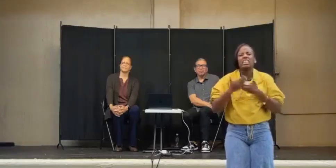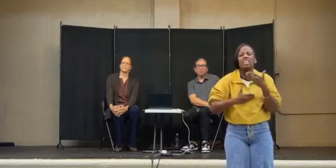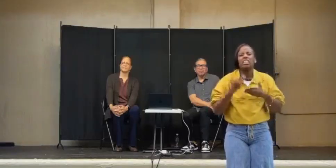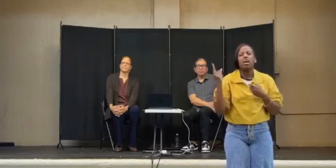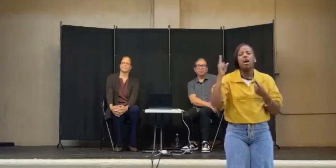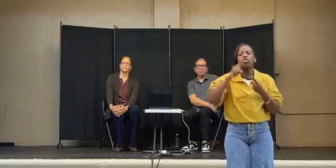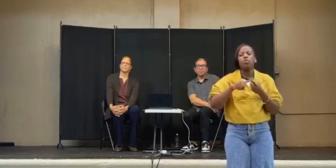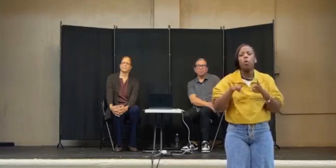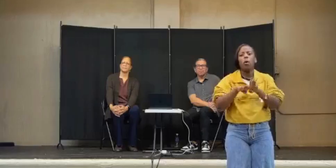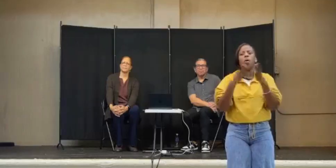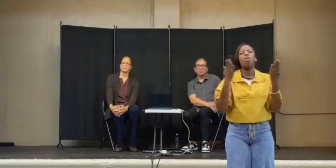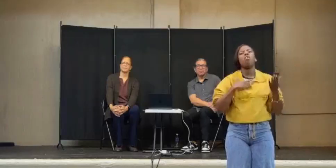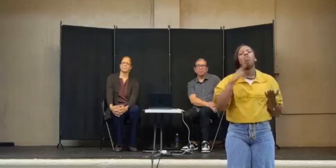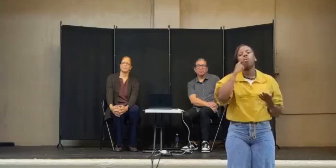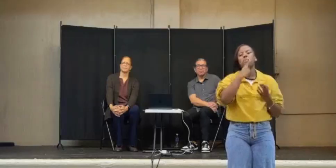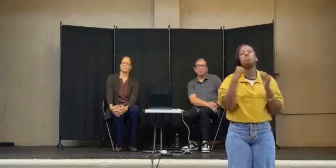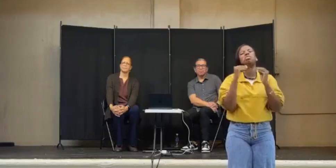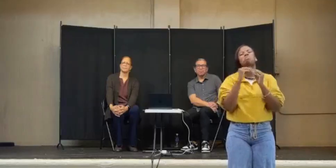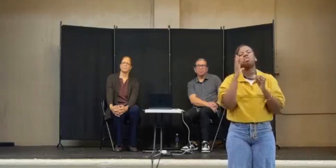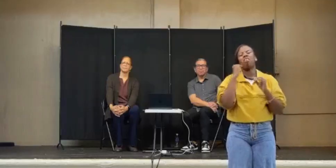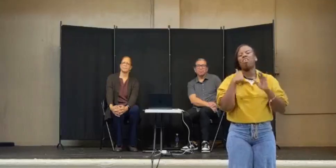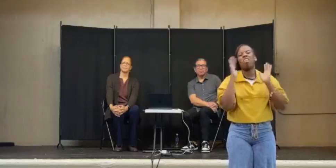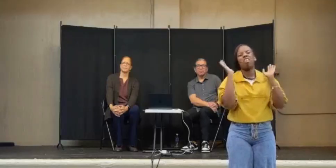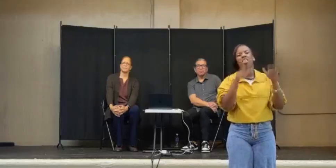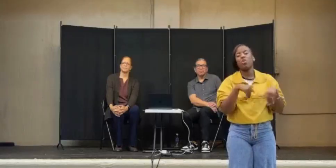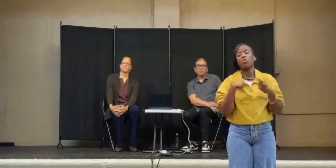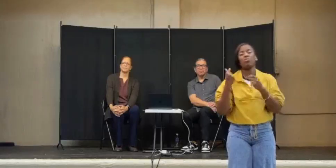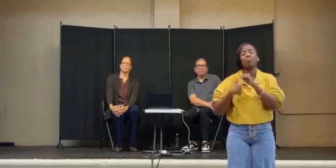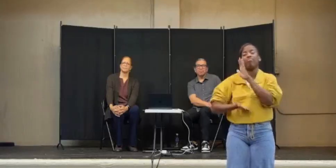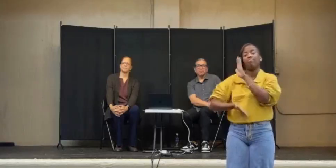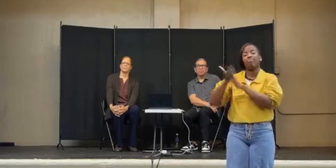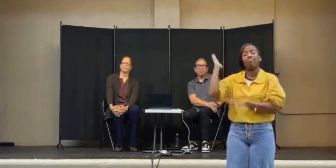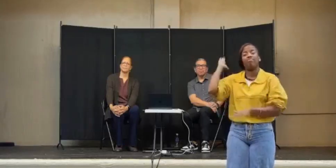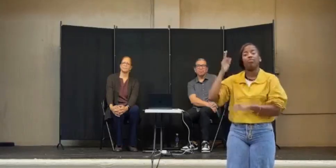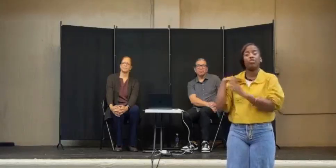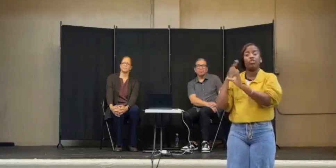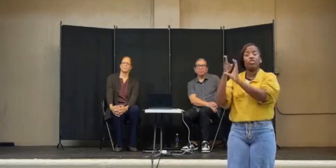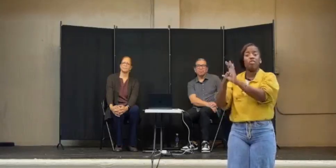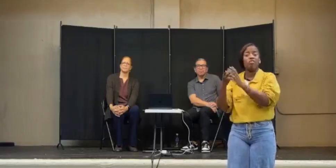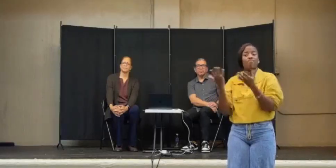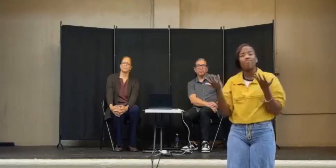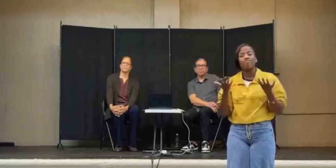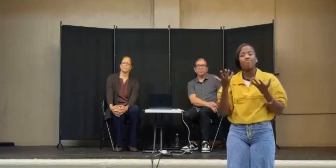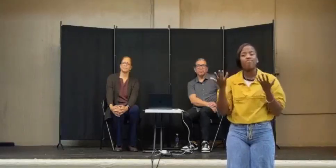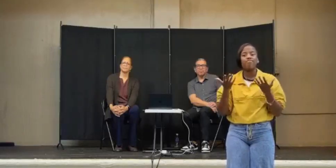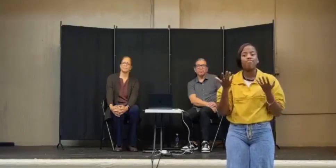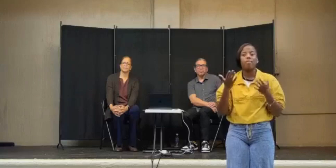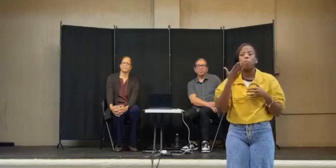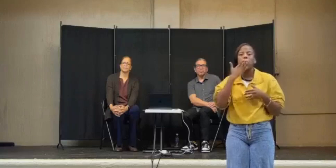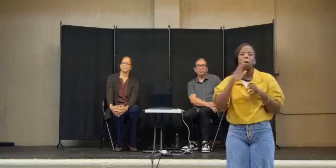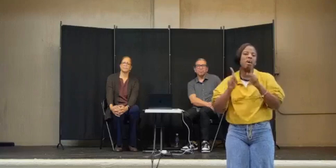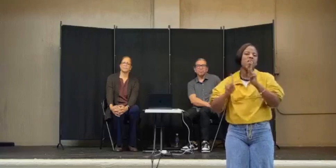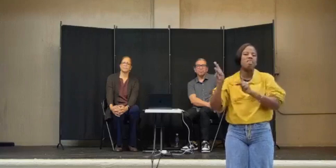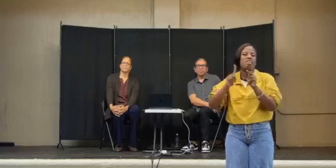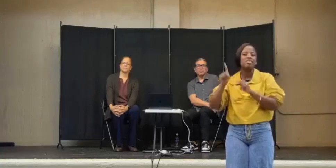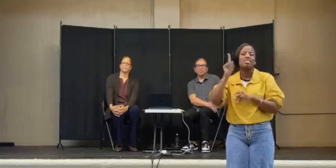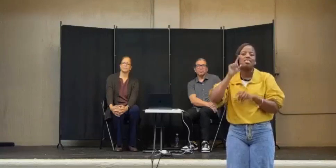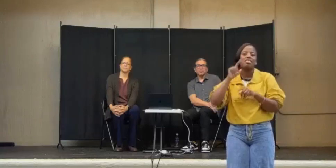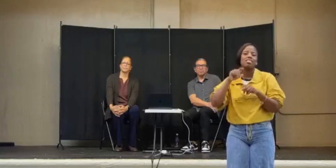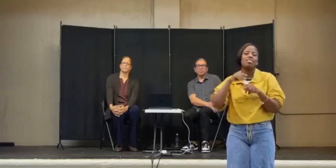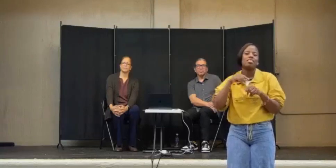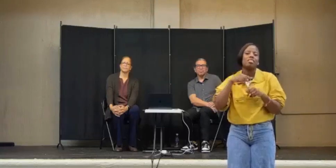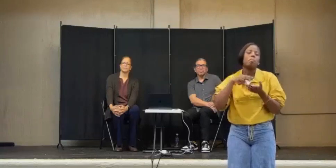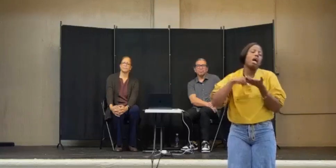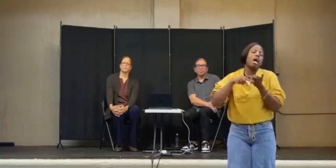And I just felt like there was less of a connection. But I feel like, you know, I really understood my experience now.